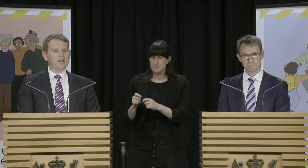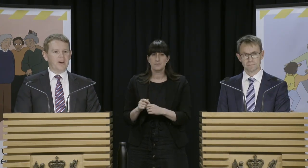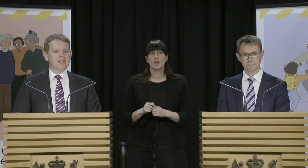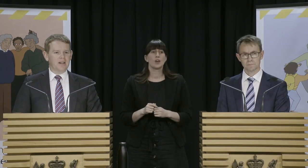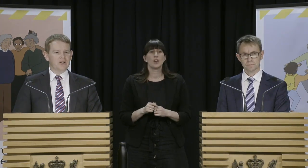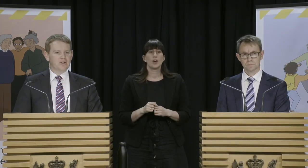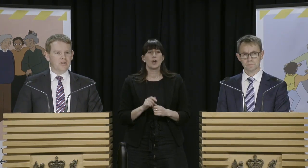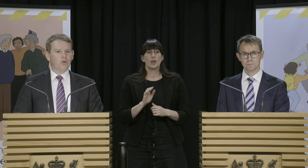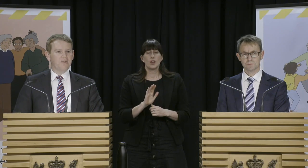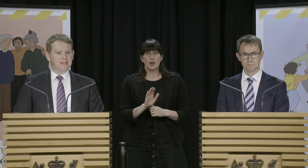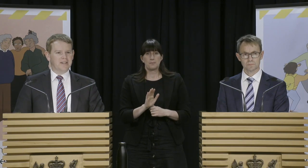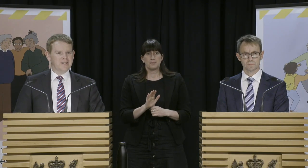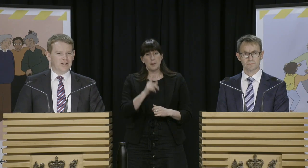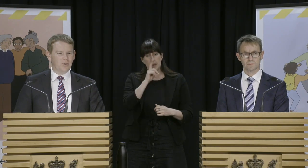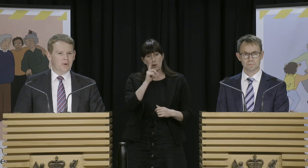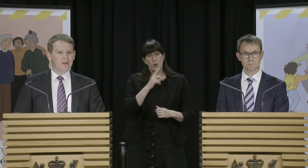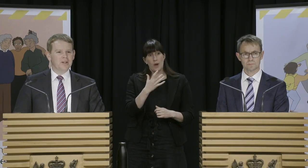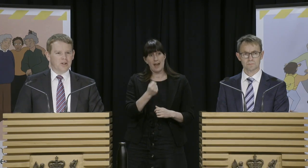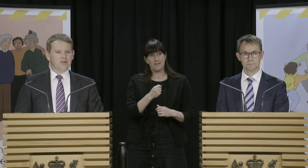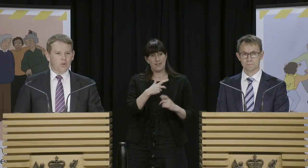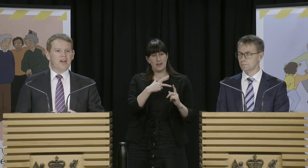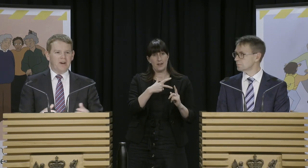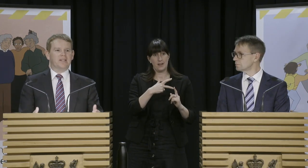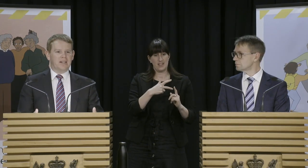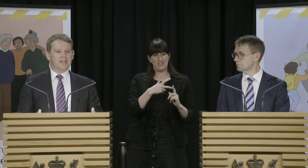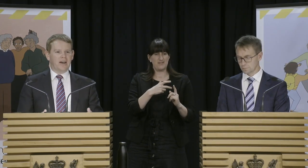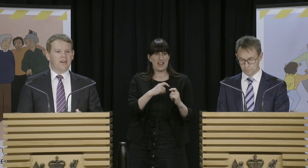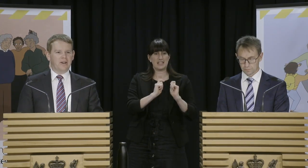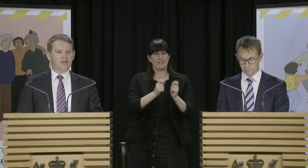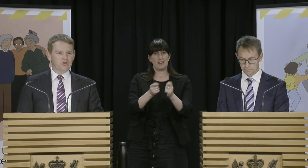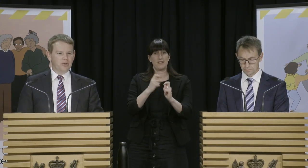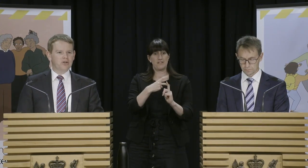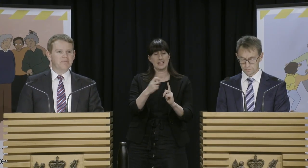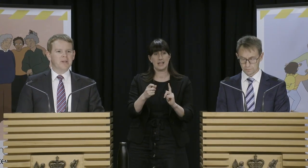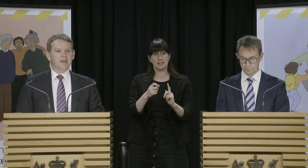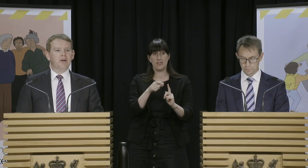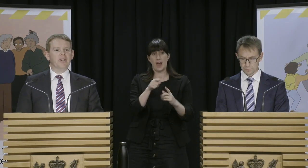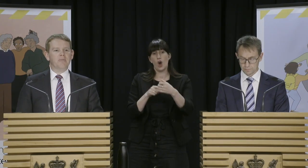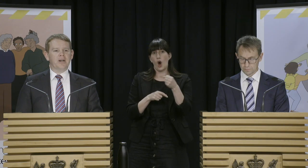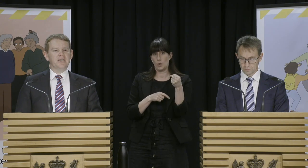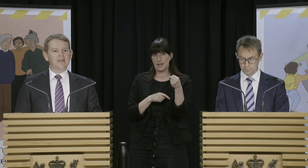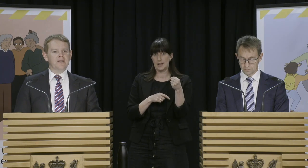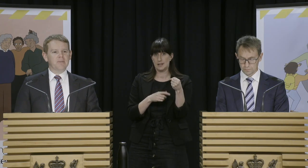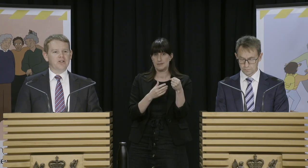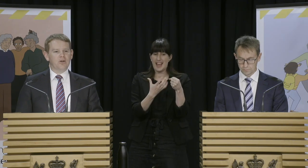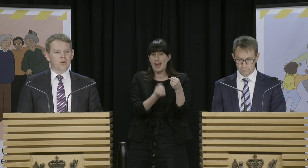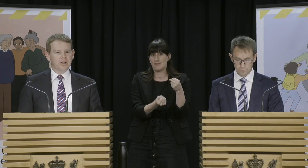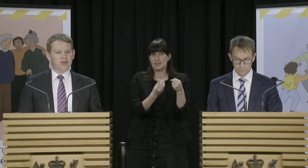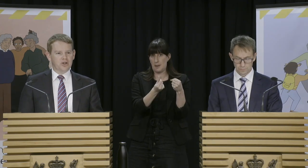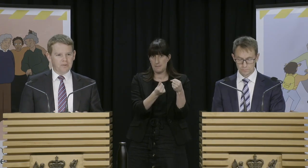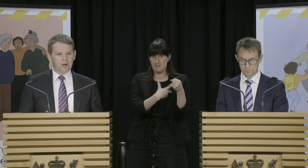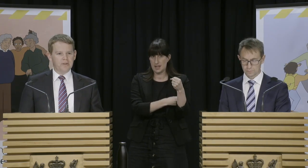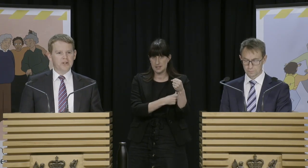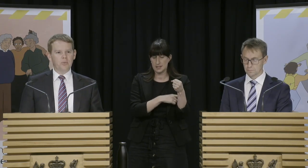are doing the vaccinations hold vaccines as well. So there's already vaccines out there in distribution, bearing in mind now that there's a much